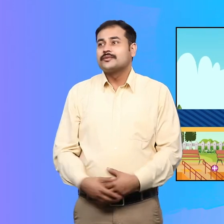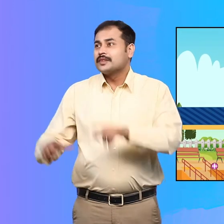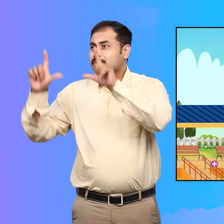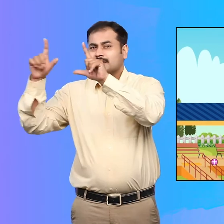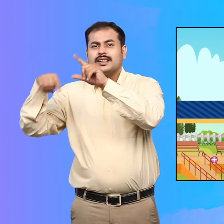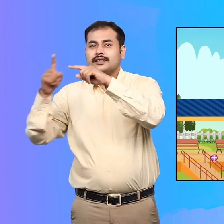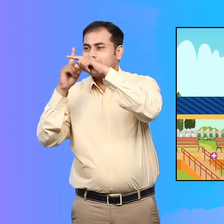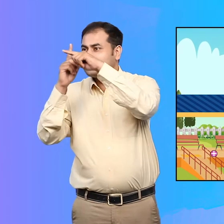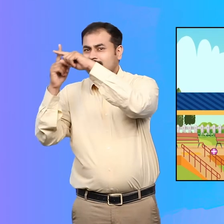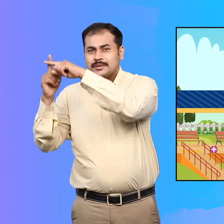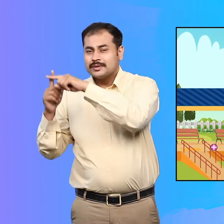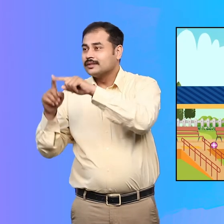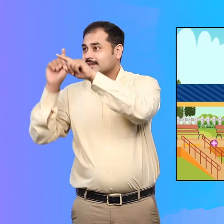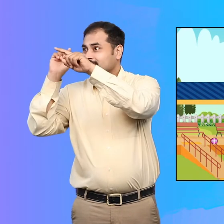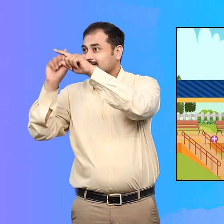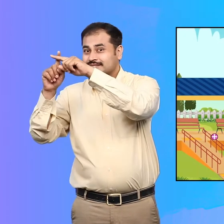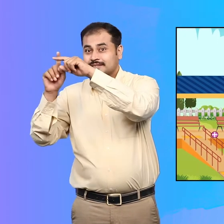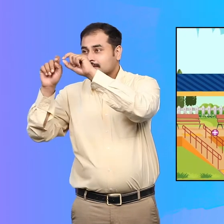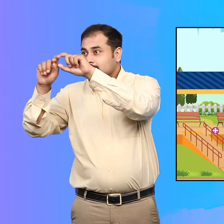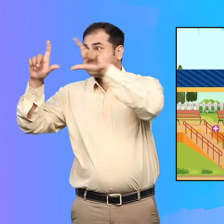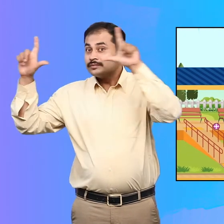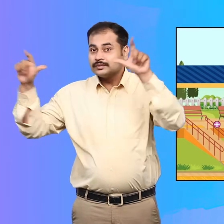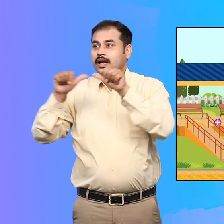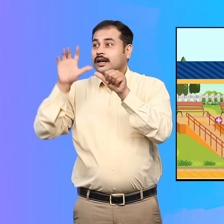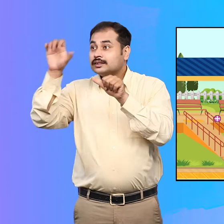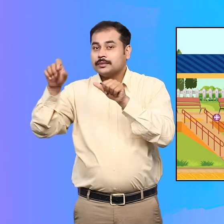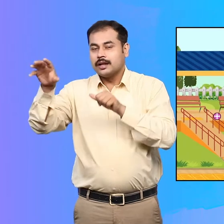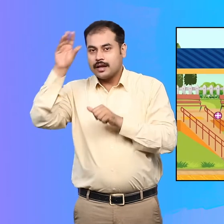Click on the plus signs to know about accessibility features.